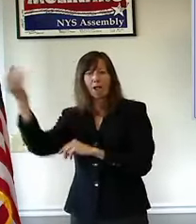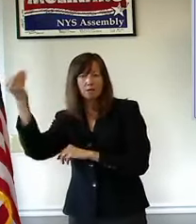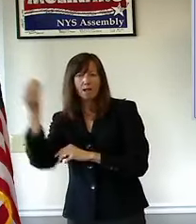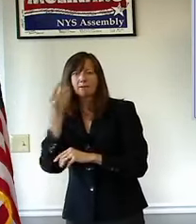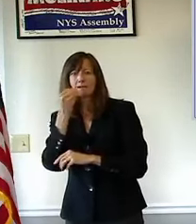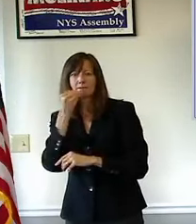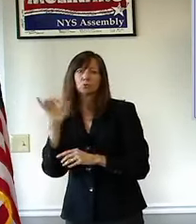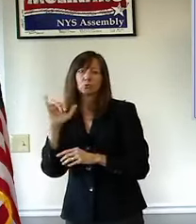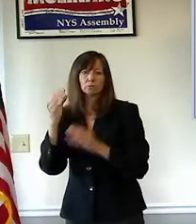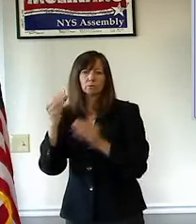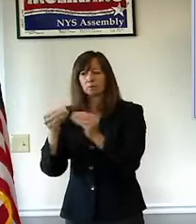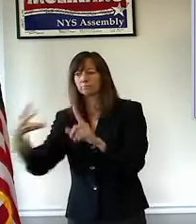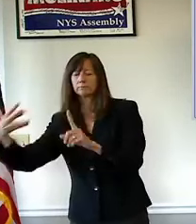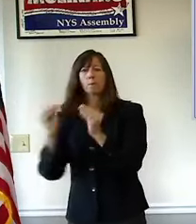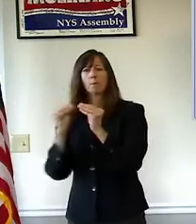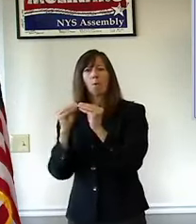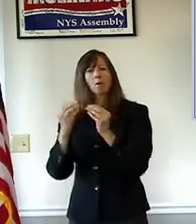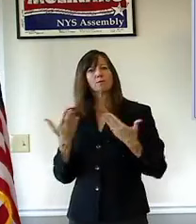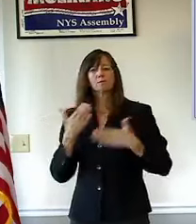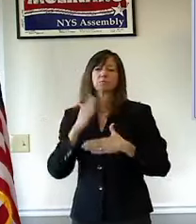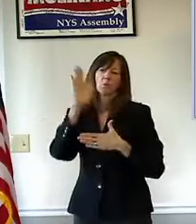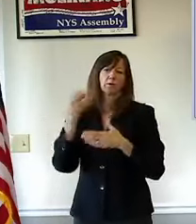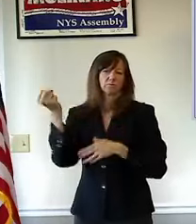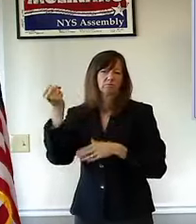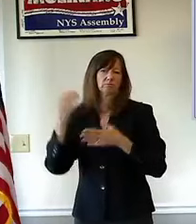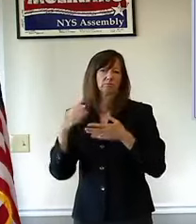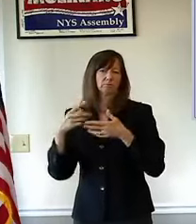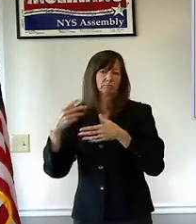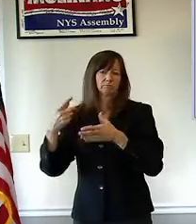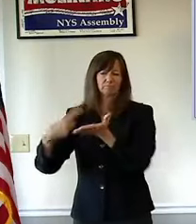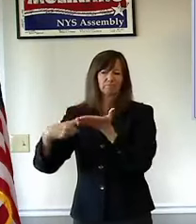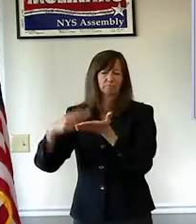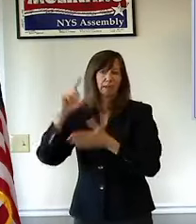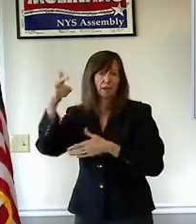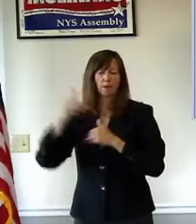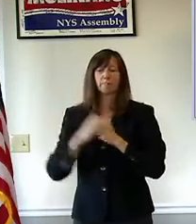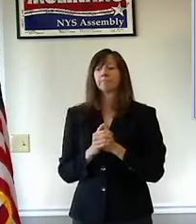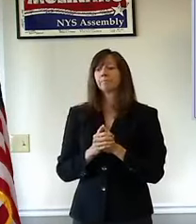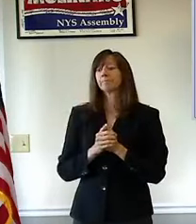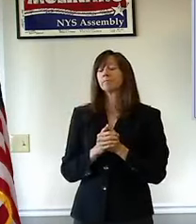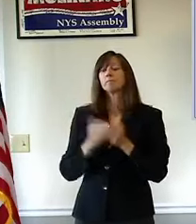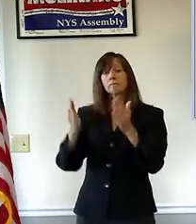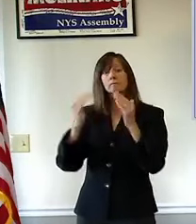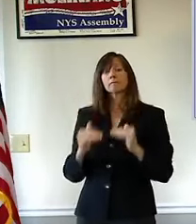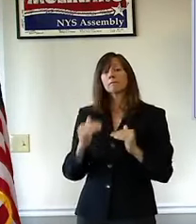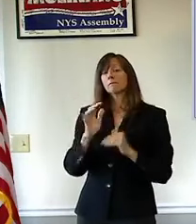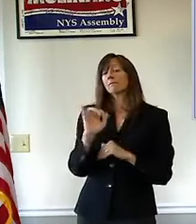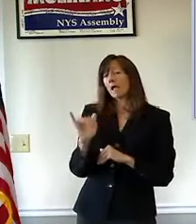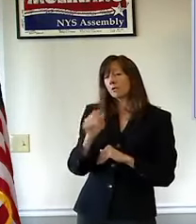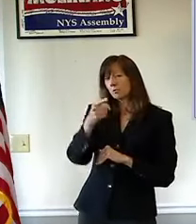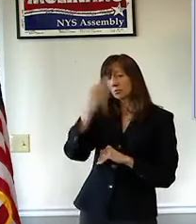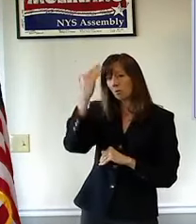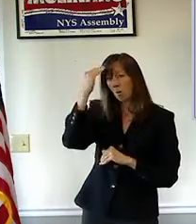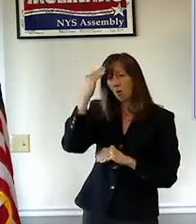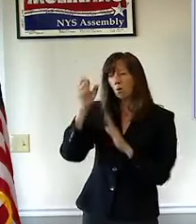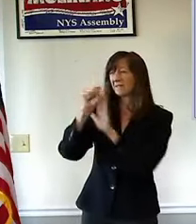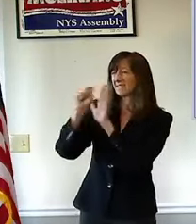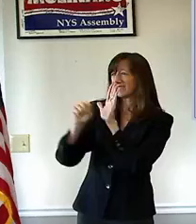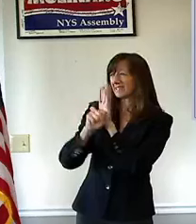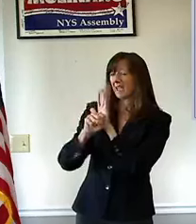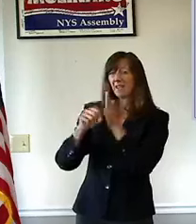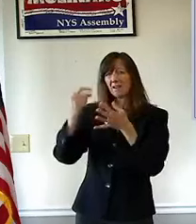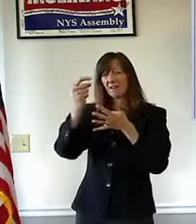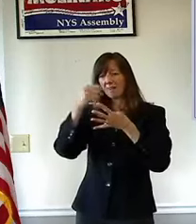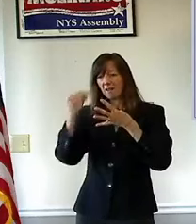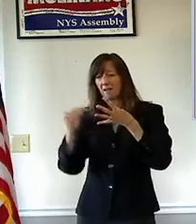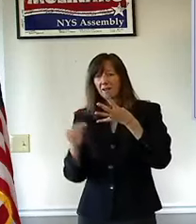So as you know, the state has identified these phases. As I said, we're now in phase three. We are